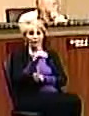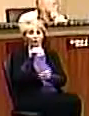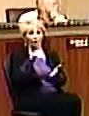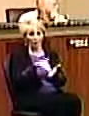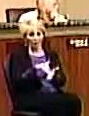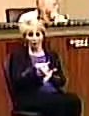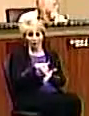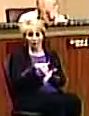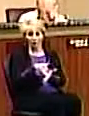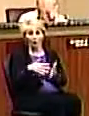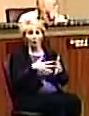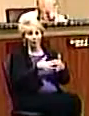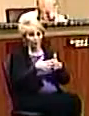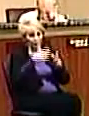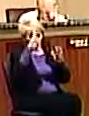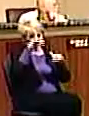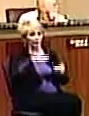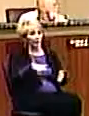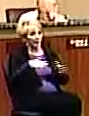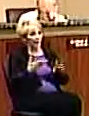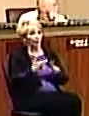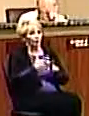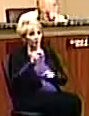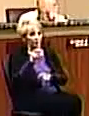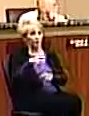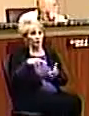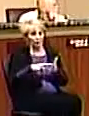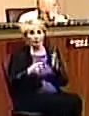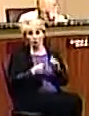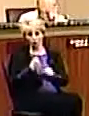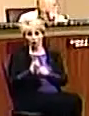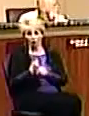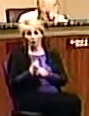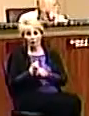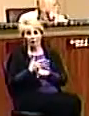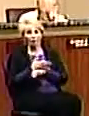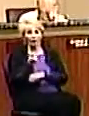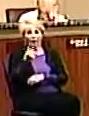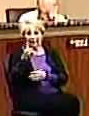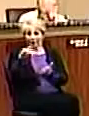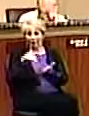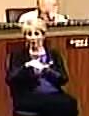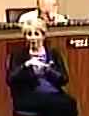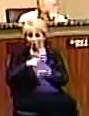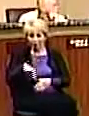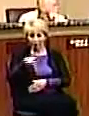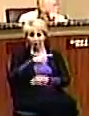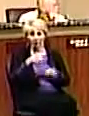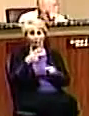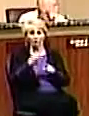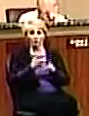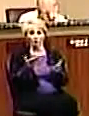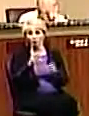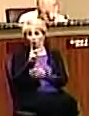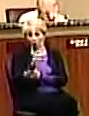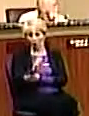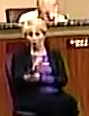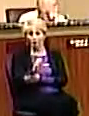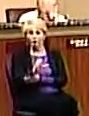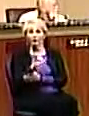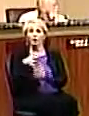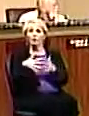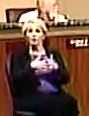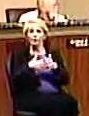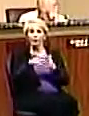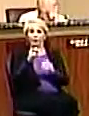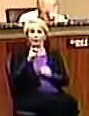580,000 Americans are expected to die from cancer this year, over 18,000 of them North Carolinians. And whereas the